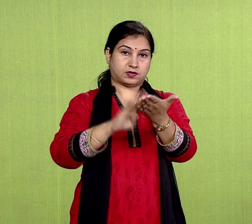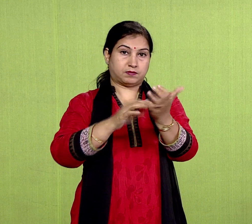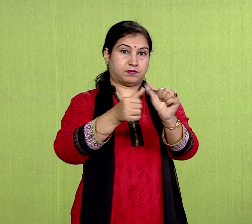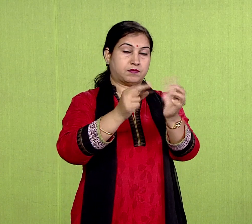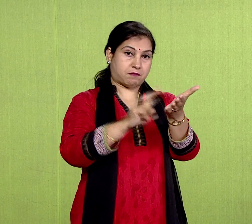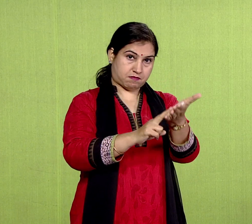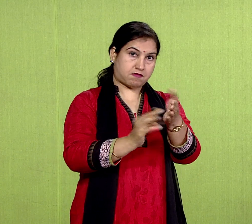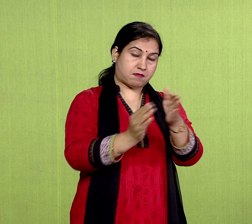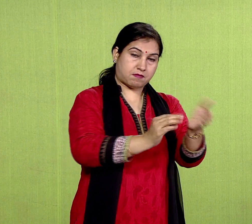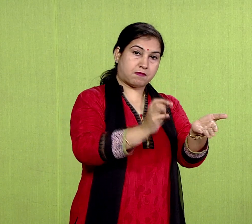was the 24th